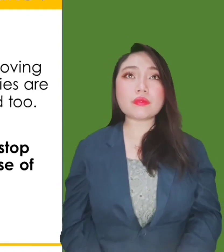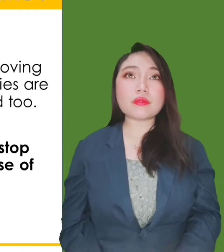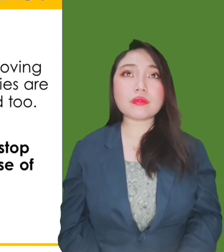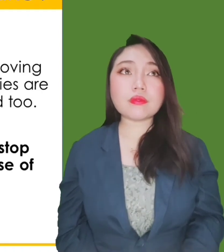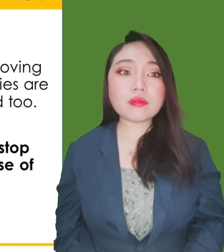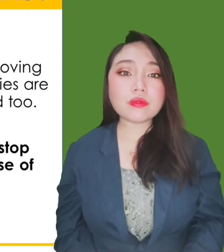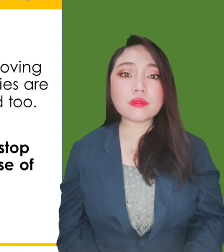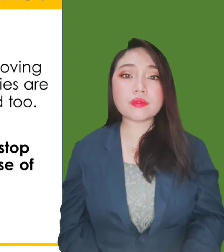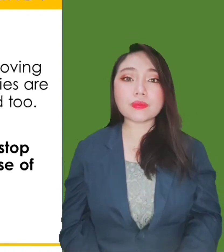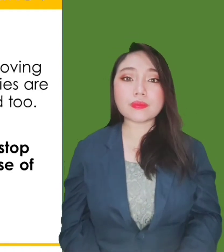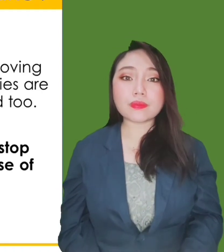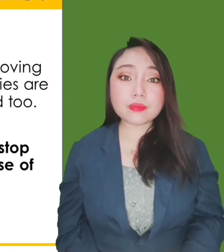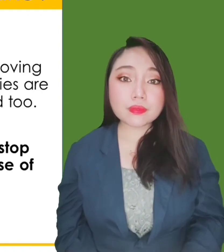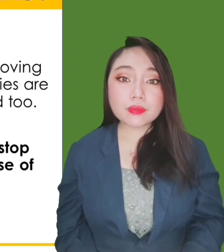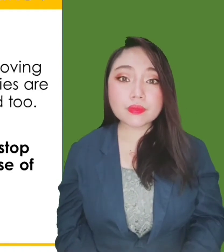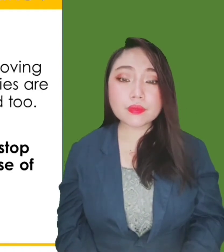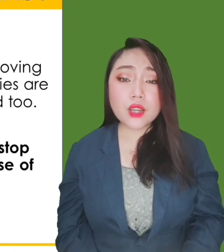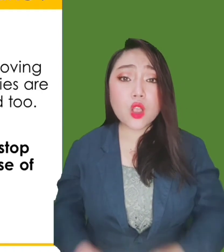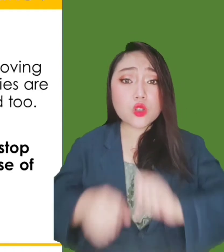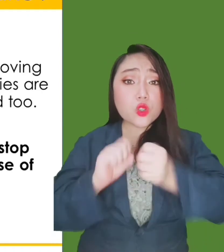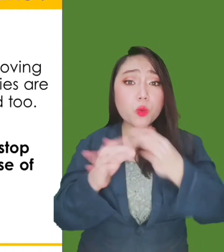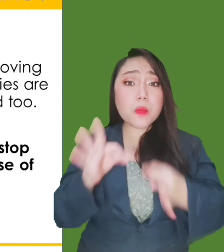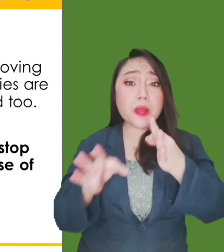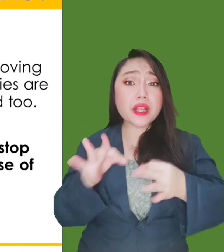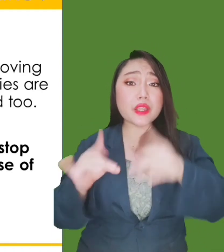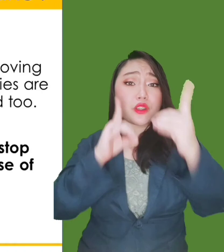forward, like this.